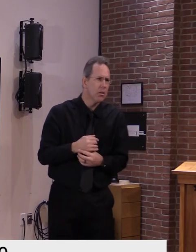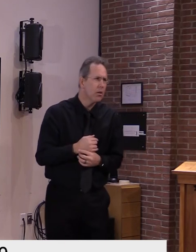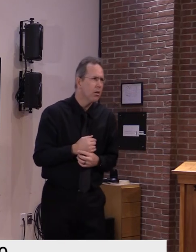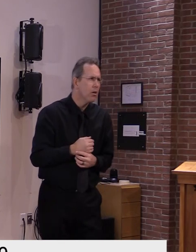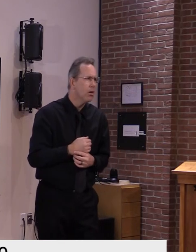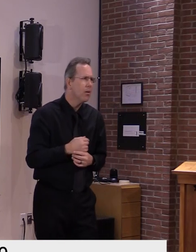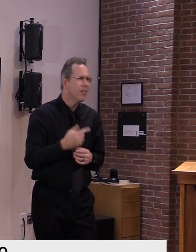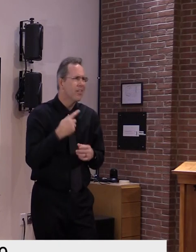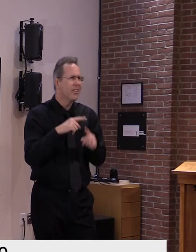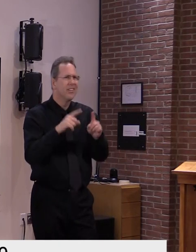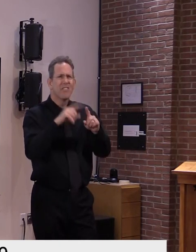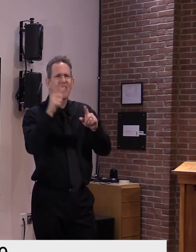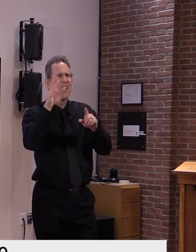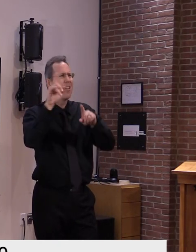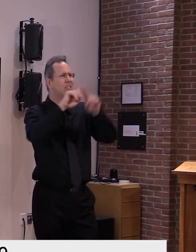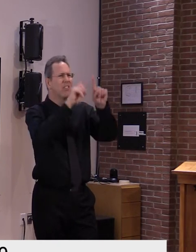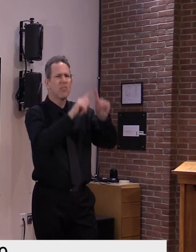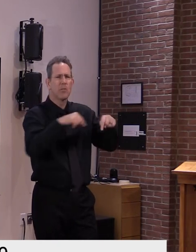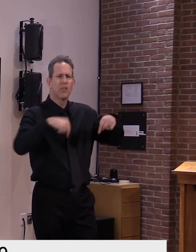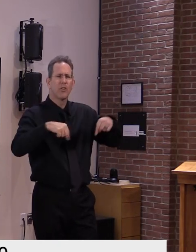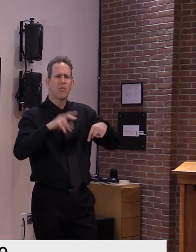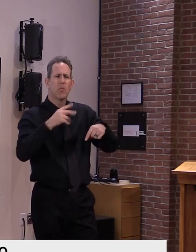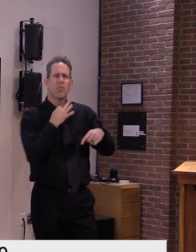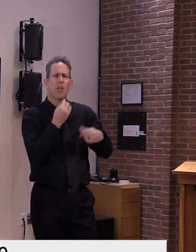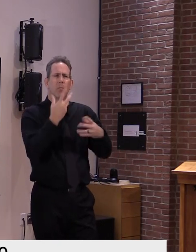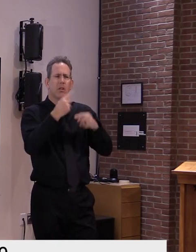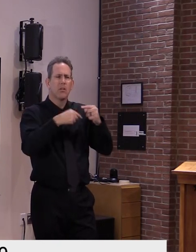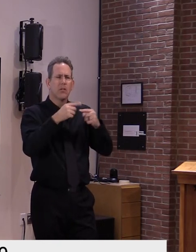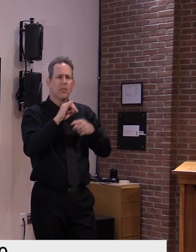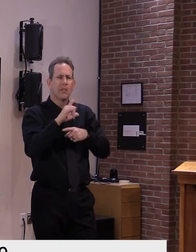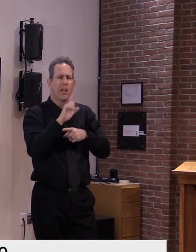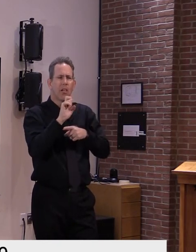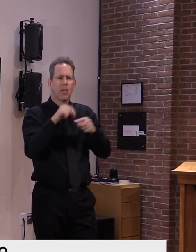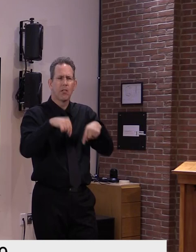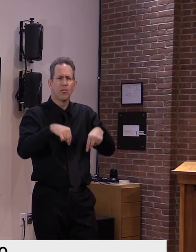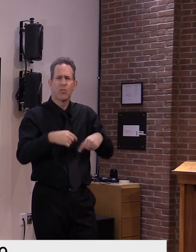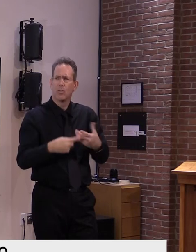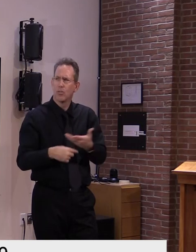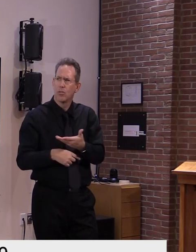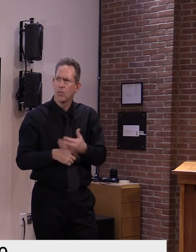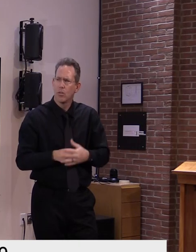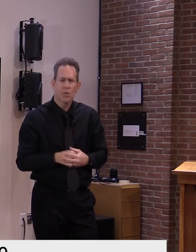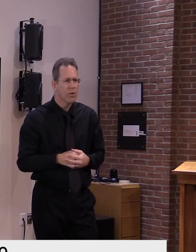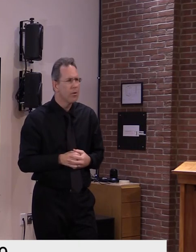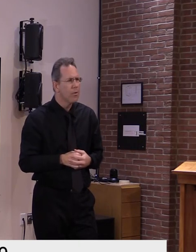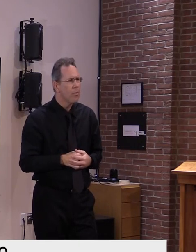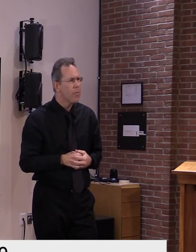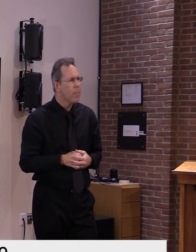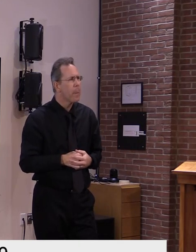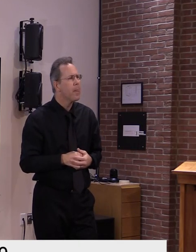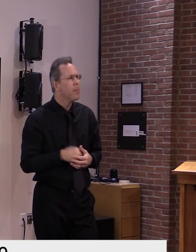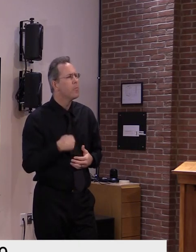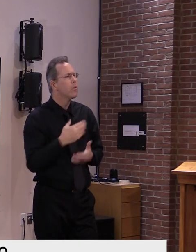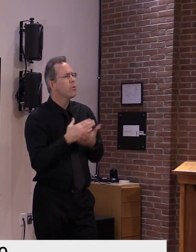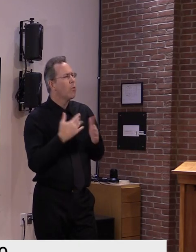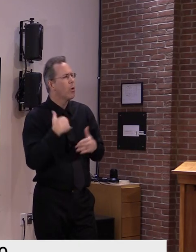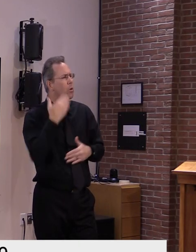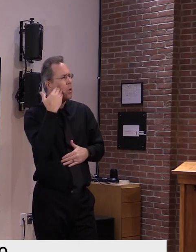with? So we don't know all of them. Because there are so many of them. And each one of the